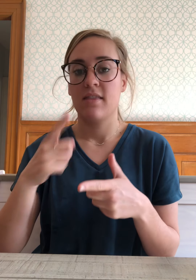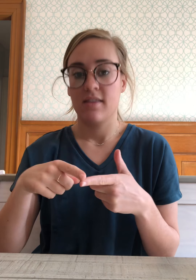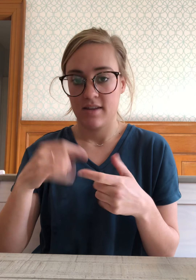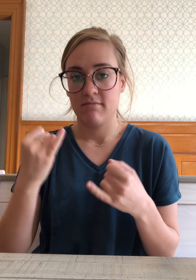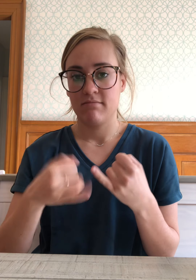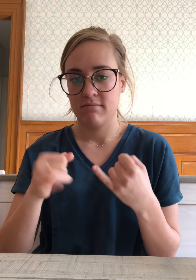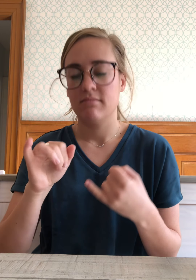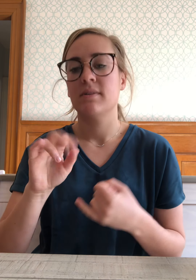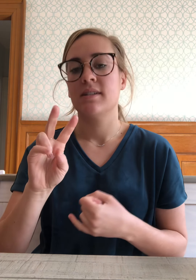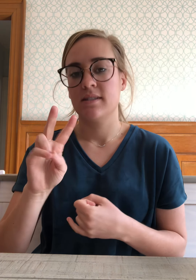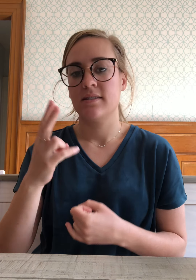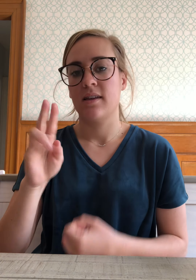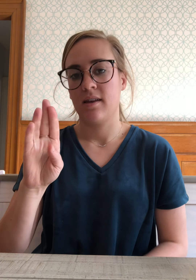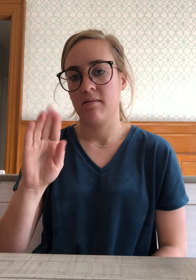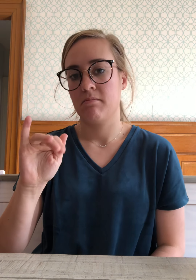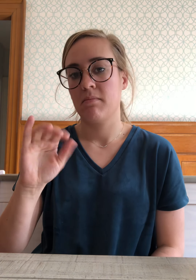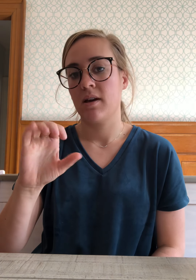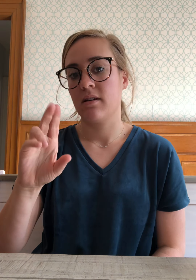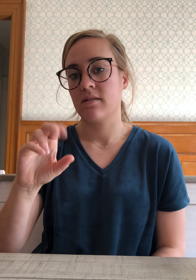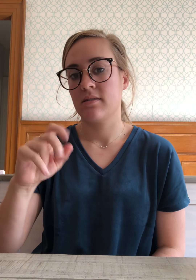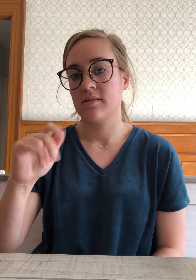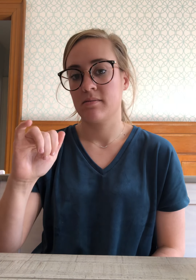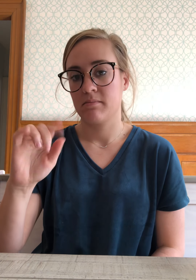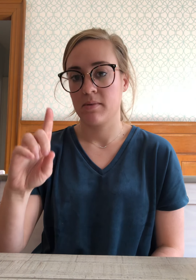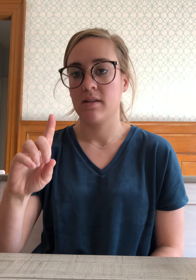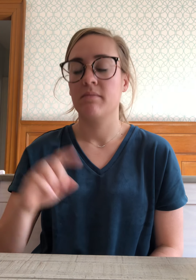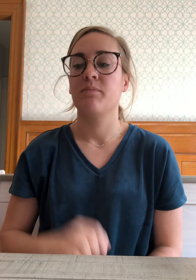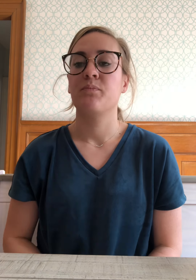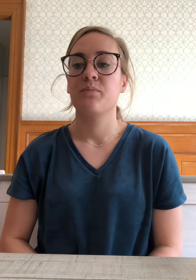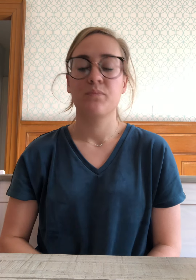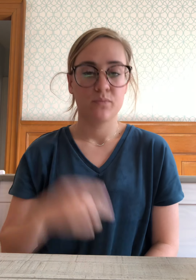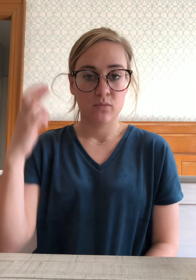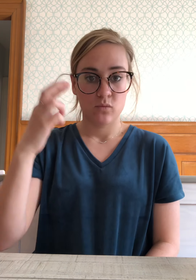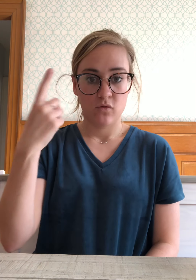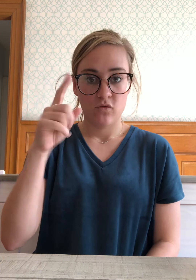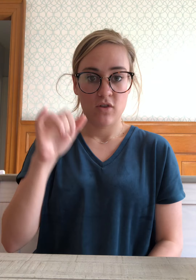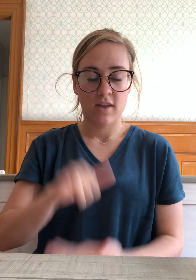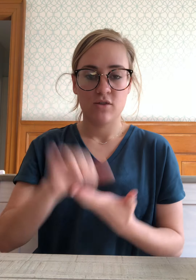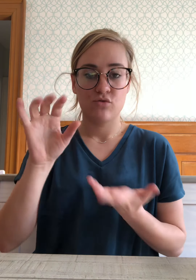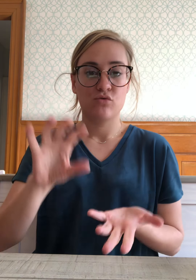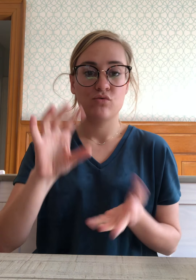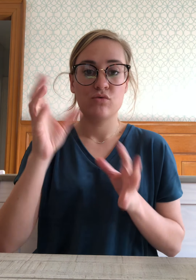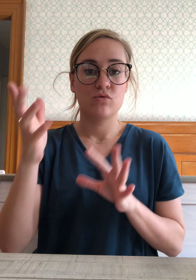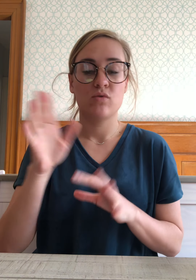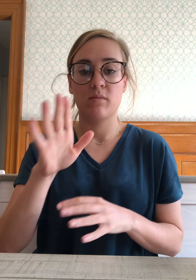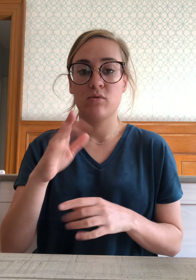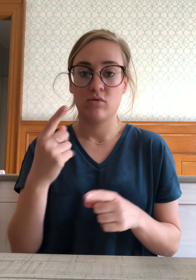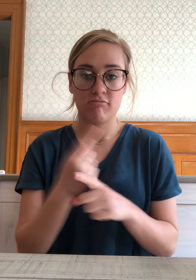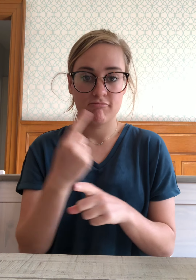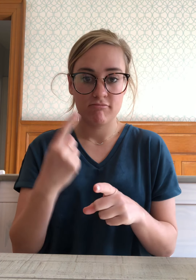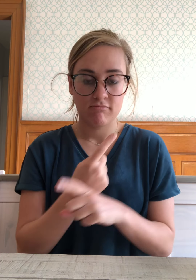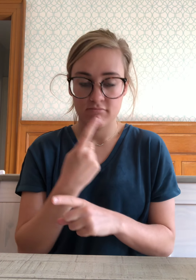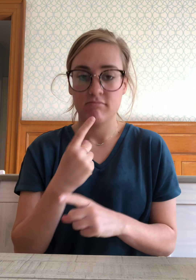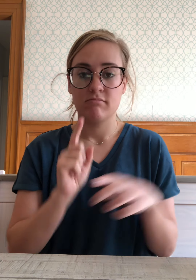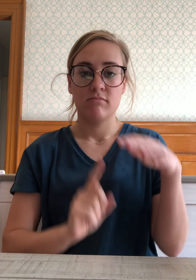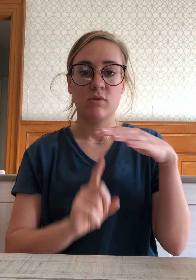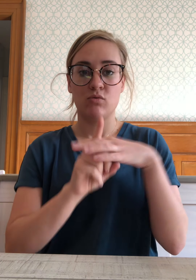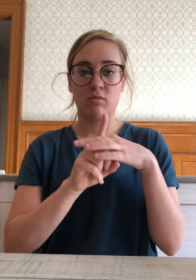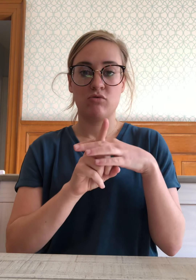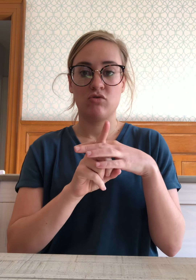The purpose of serial extraction is to disrupt the usual eruption sequence. We want the first bicuspids to erupt before